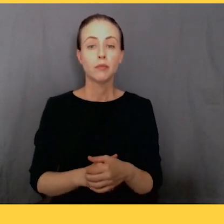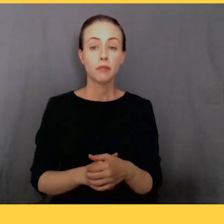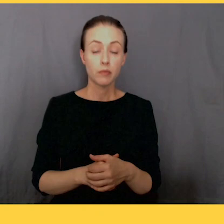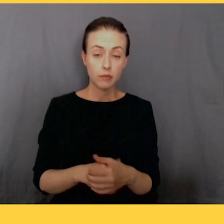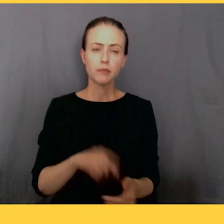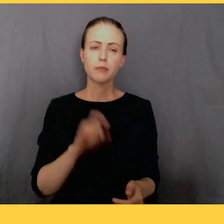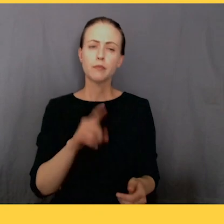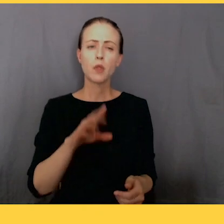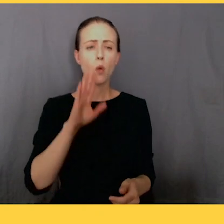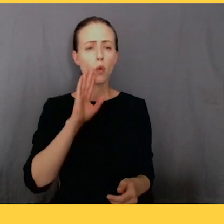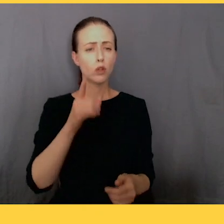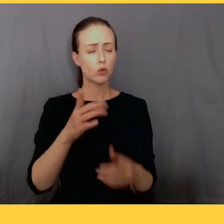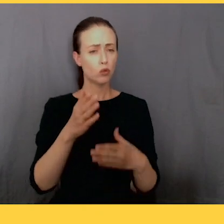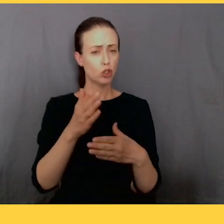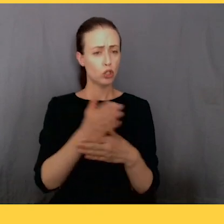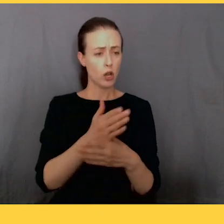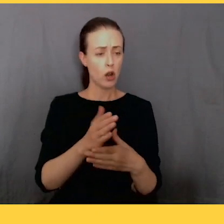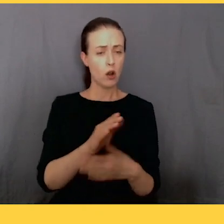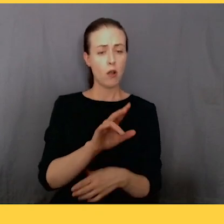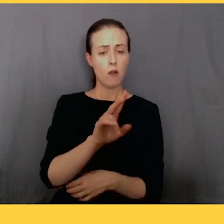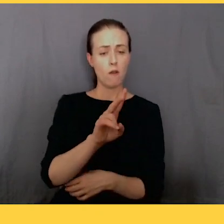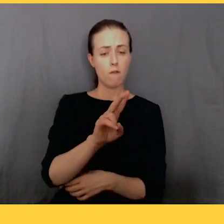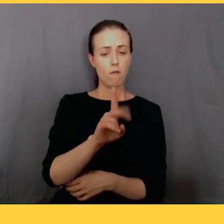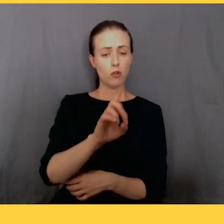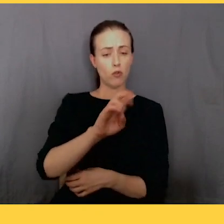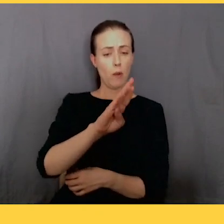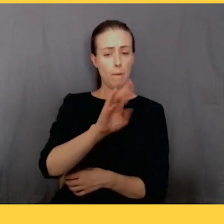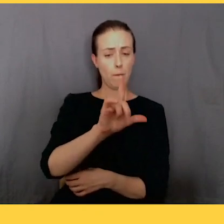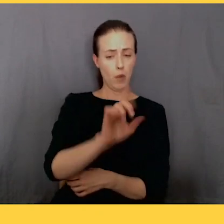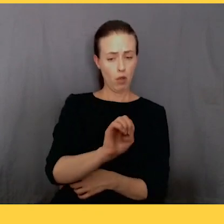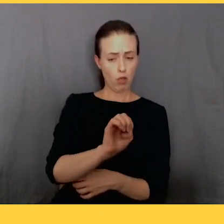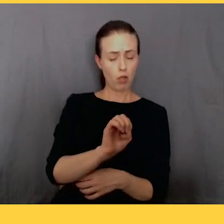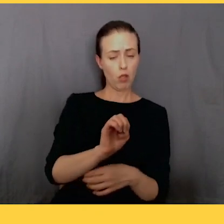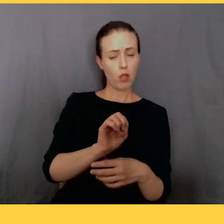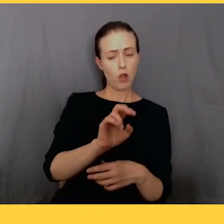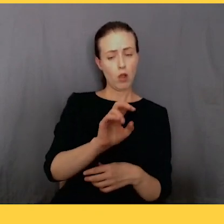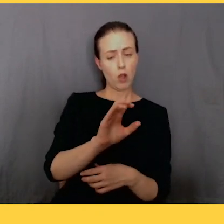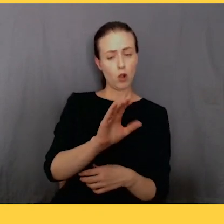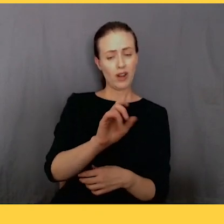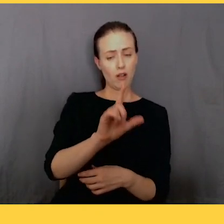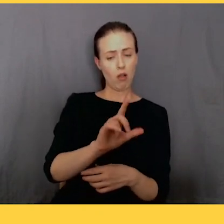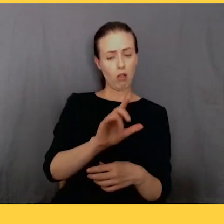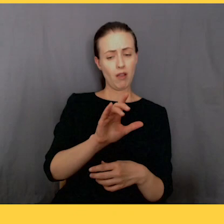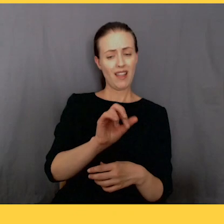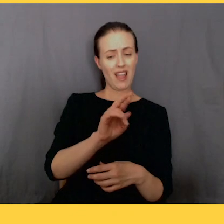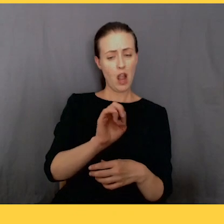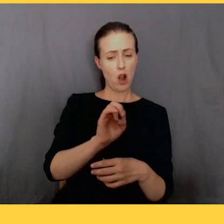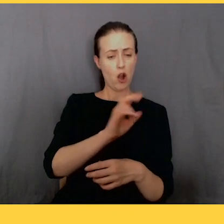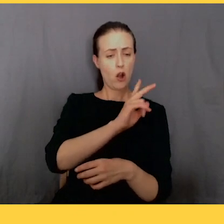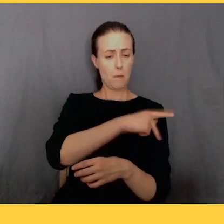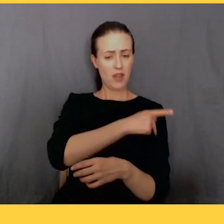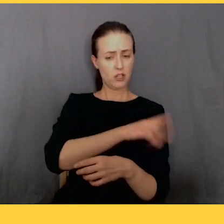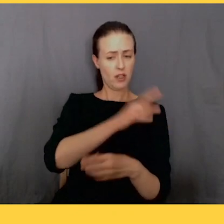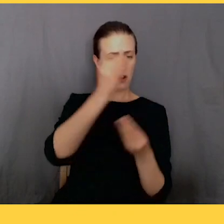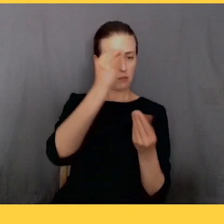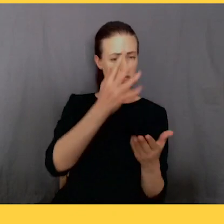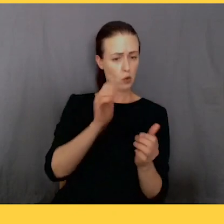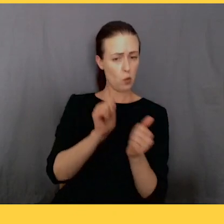the vulnerable critical care customers with first responders? Mark, is that something you can assist with?